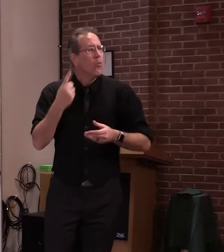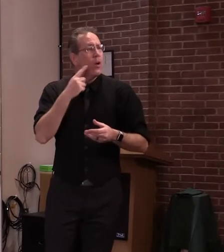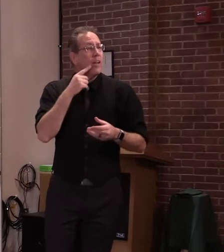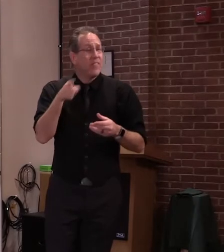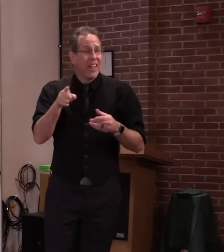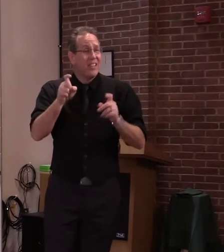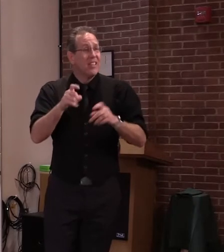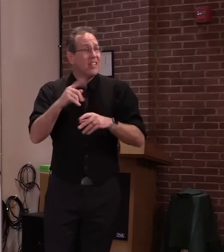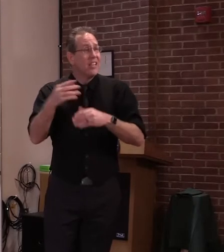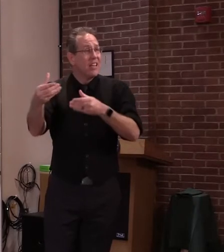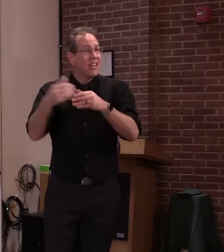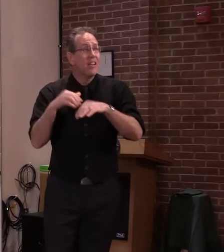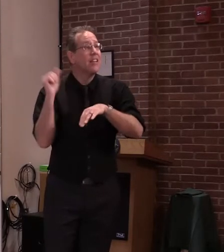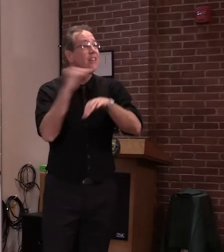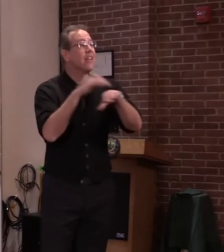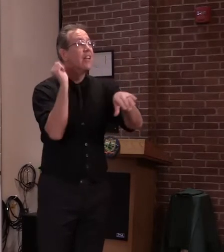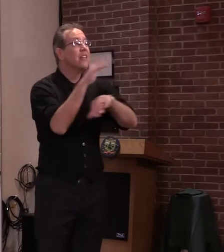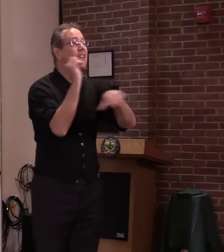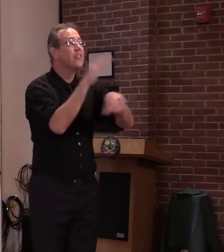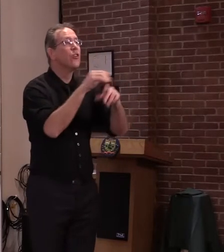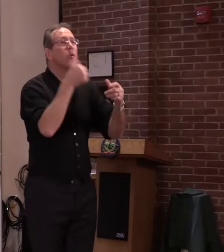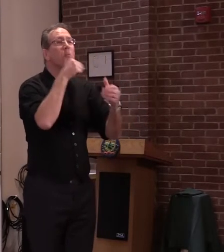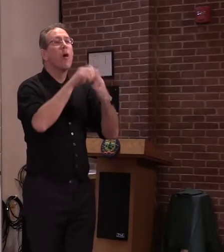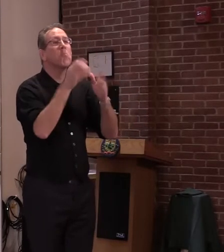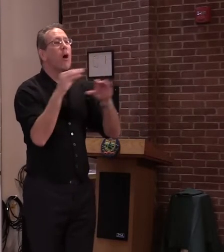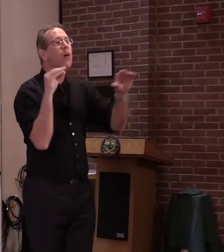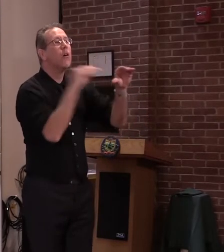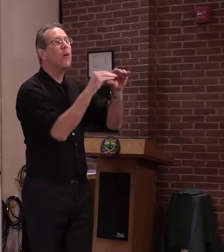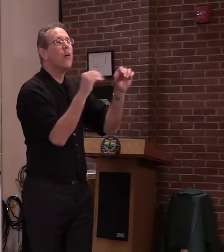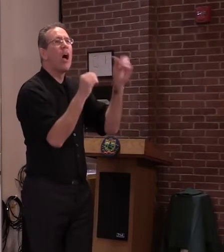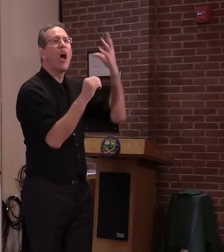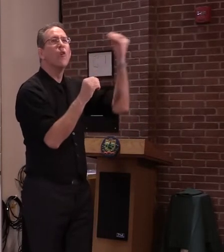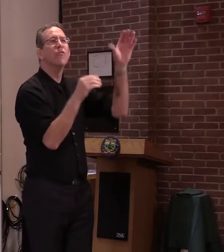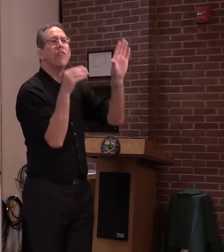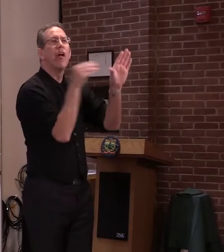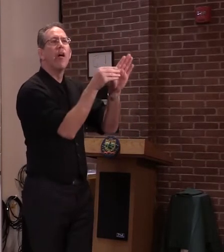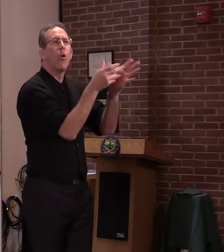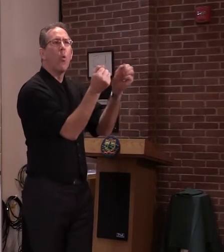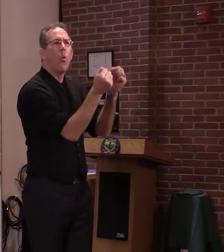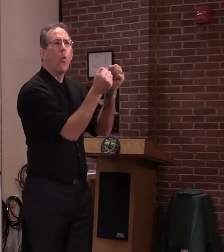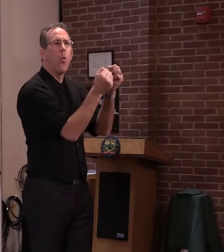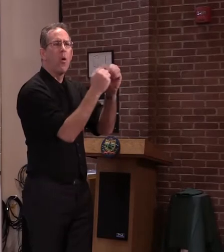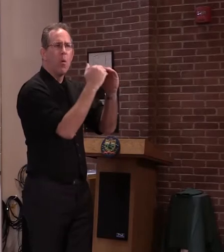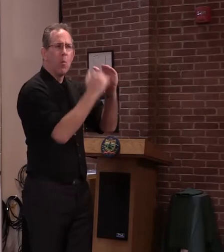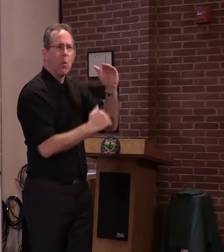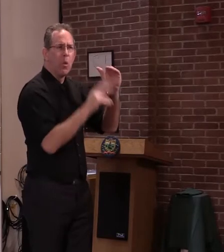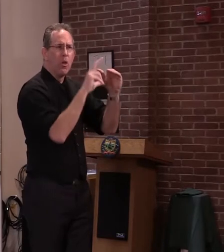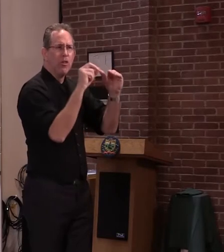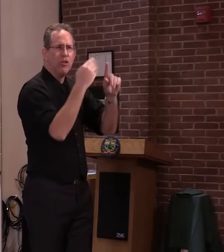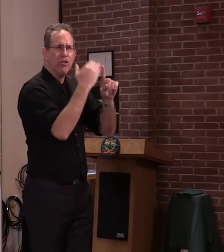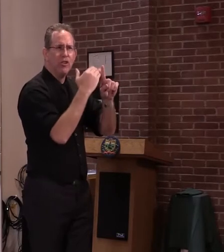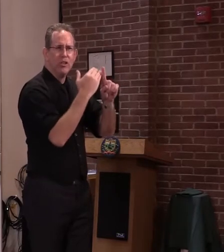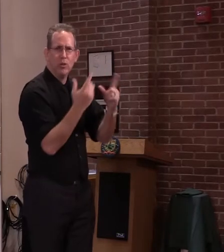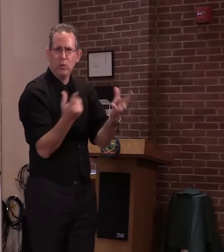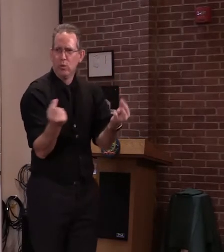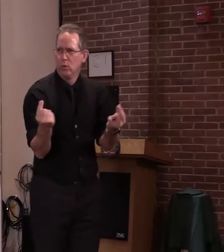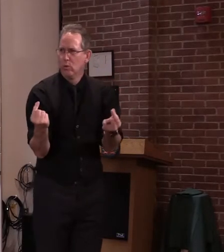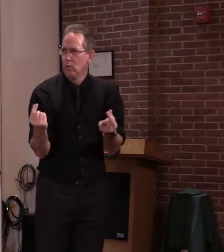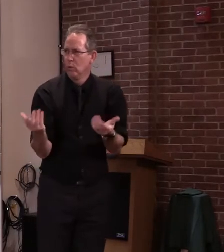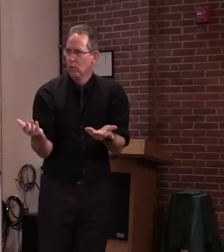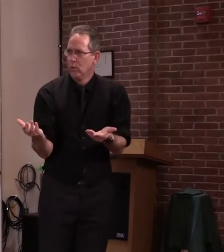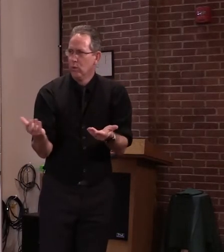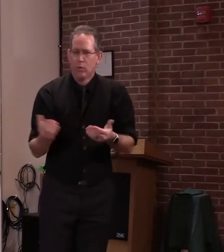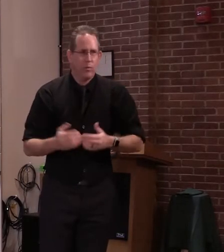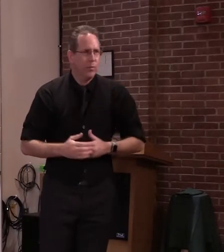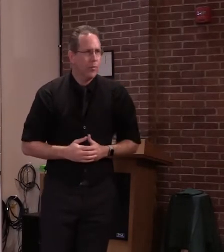into mailboxes at this time of year or on front porches where it's quite cold? I may refer to